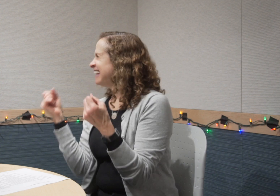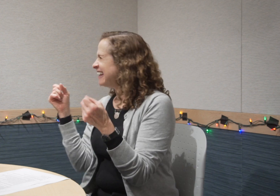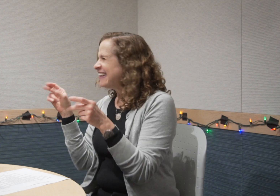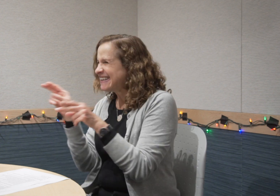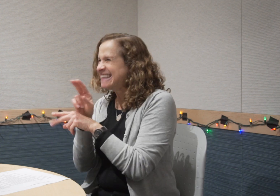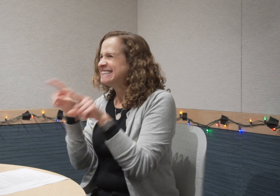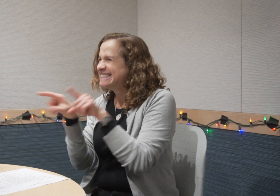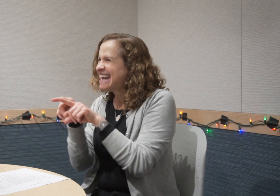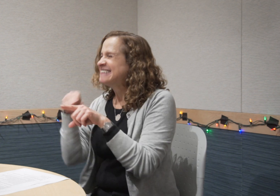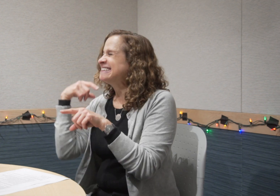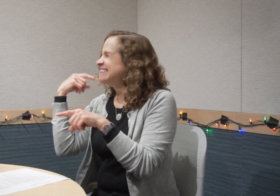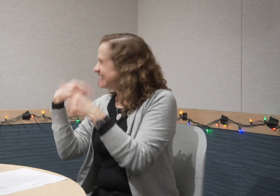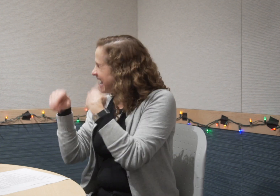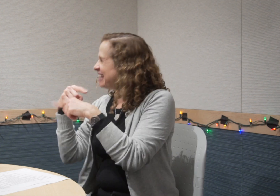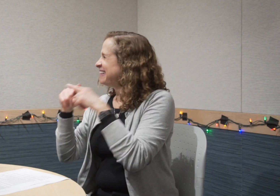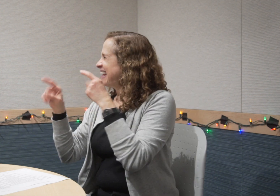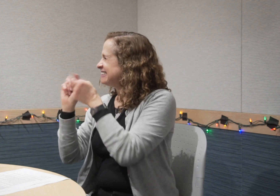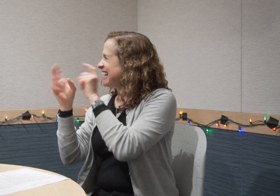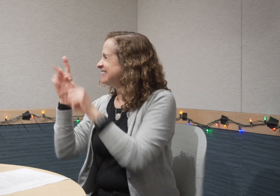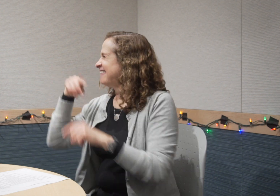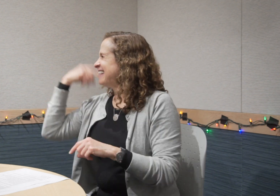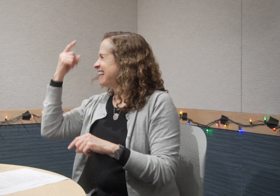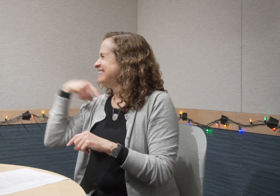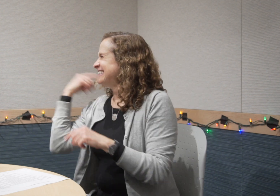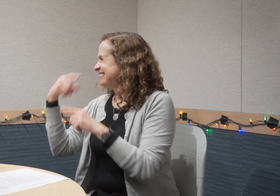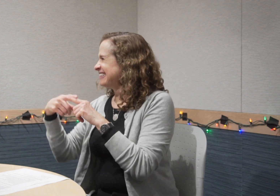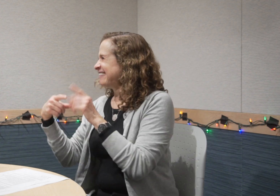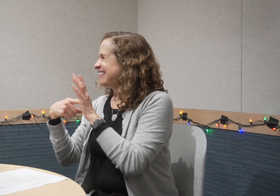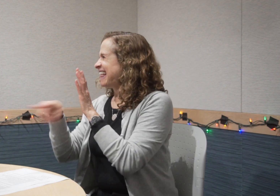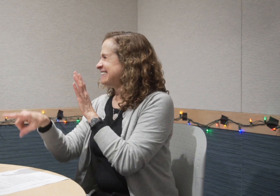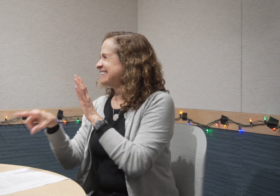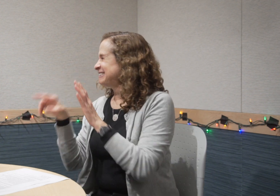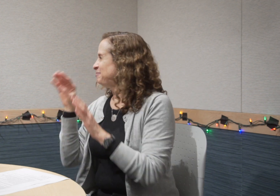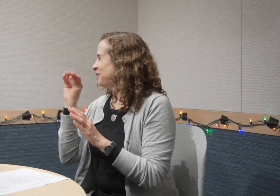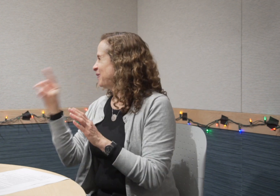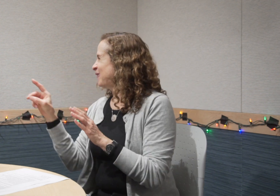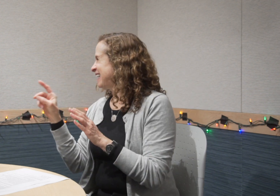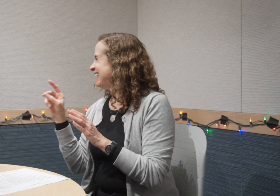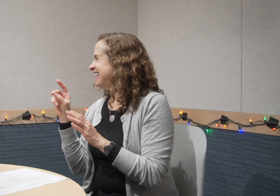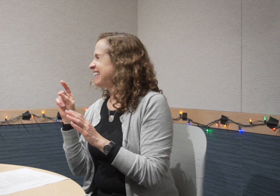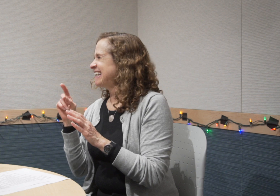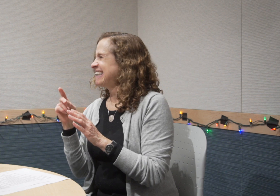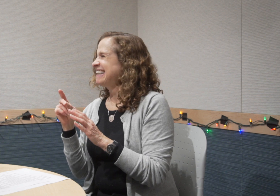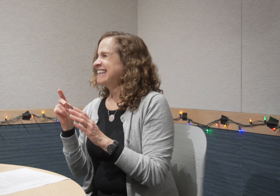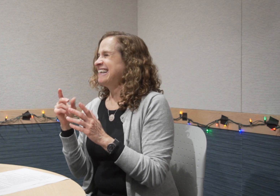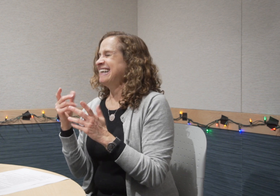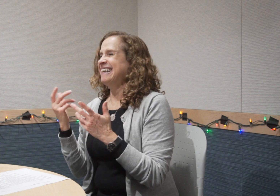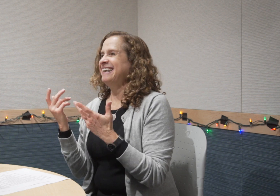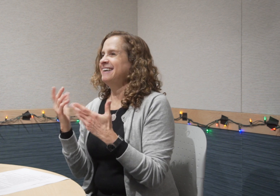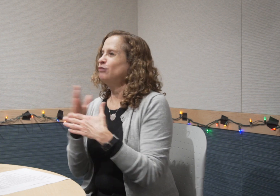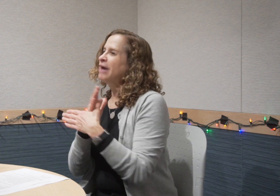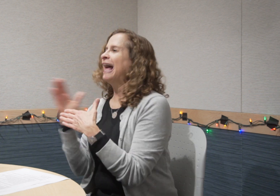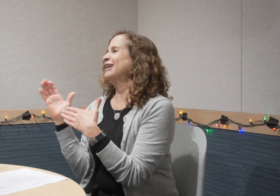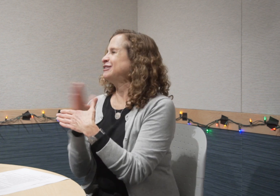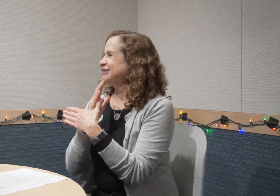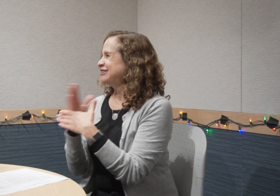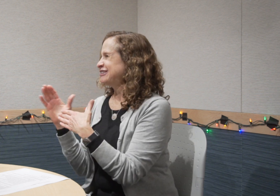driving like this. It's all the same sign, but your face modifies to reflect the mood that you're in